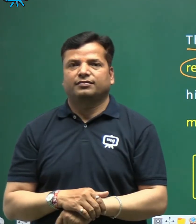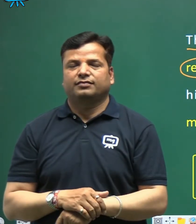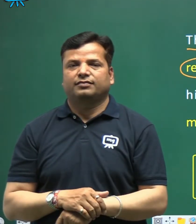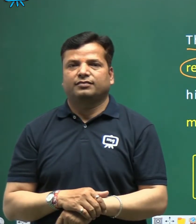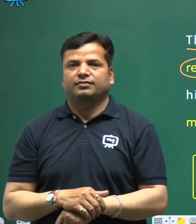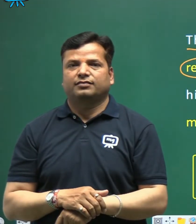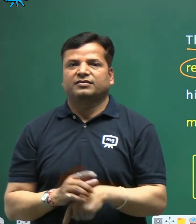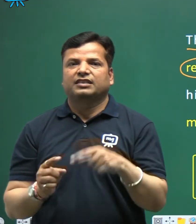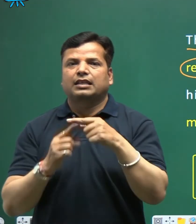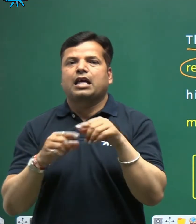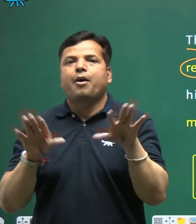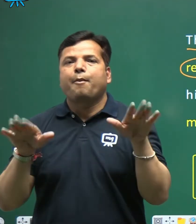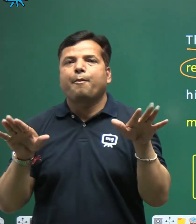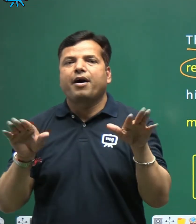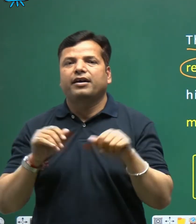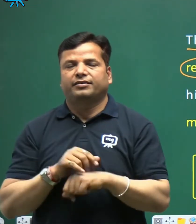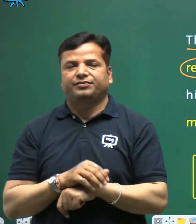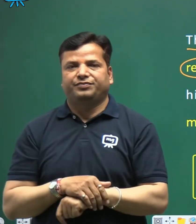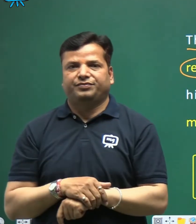the bird